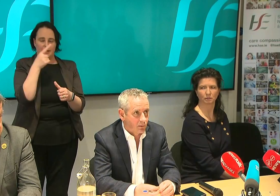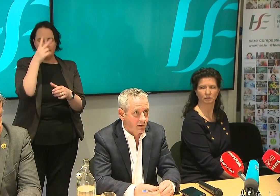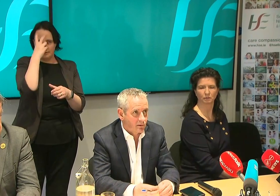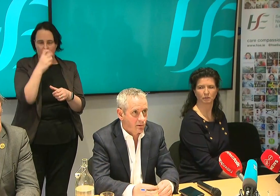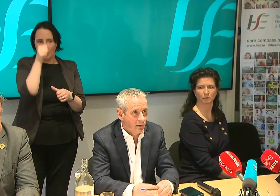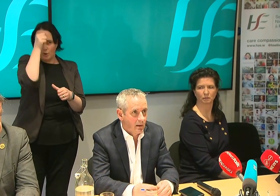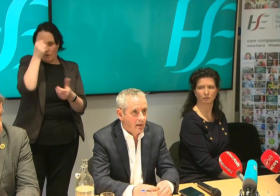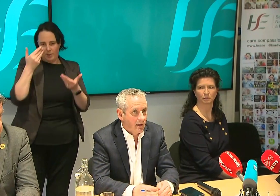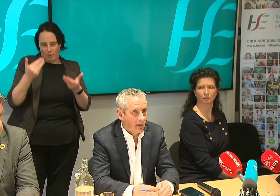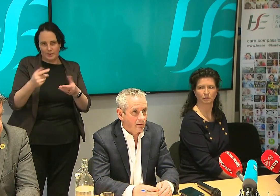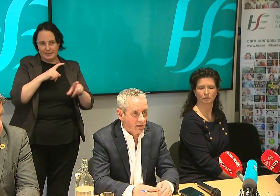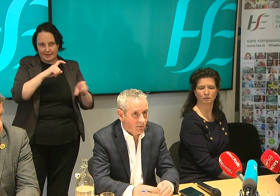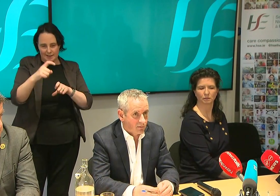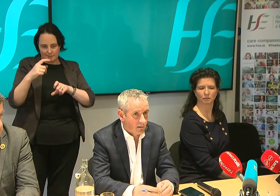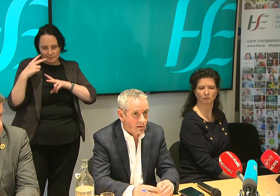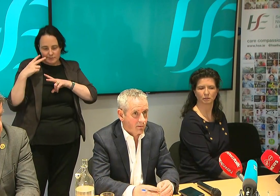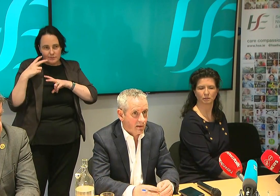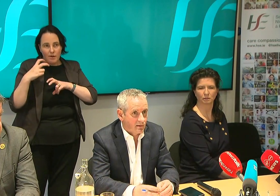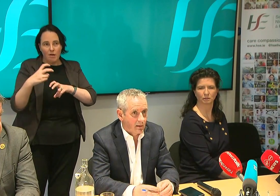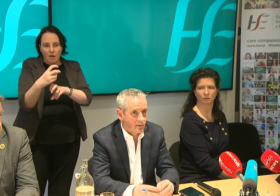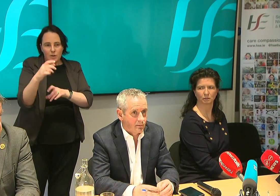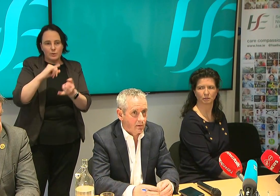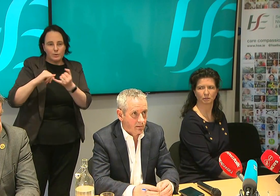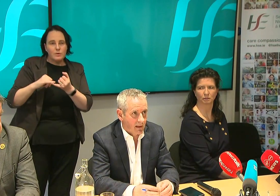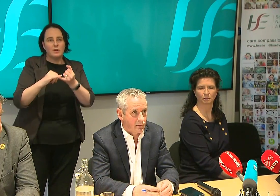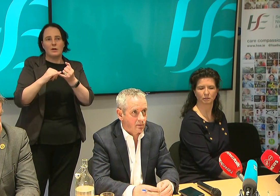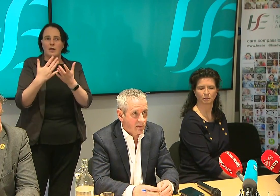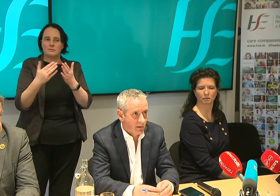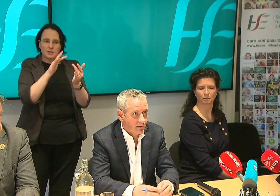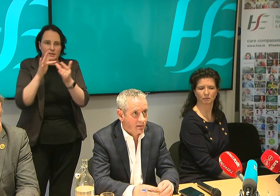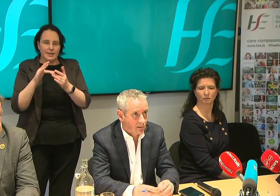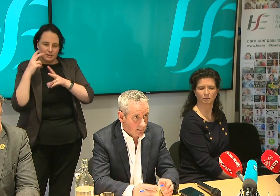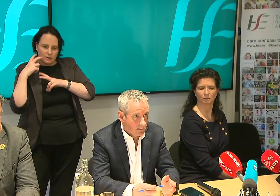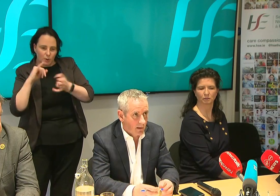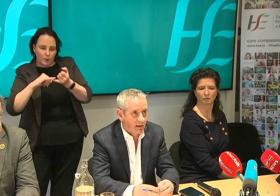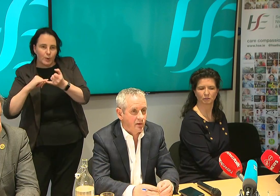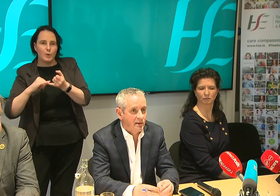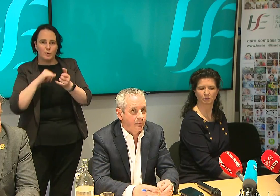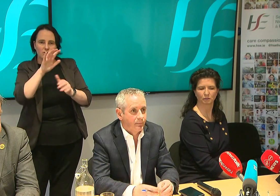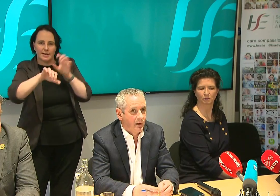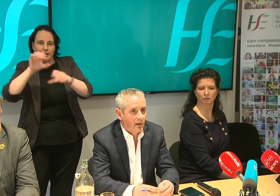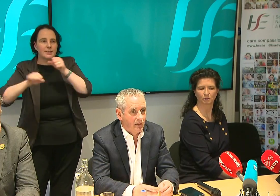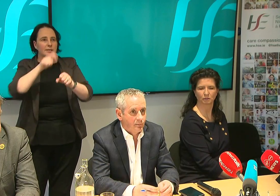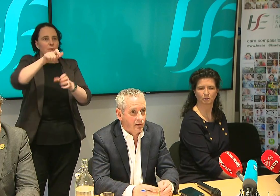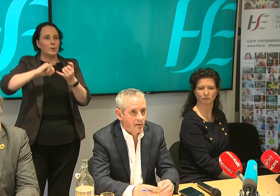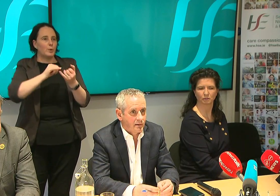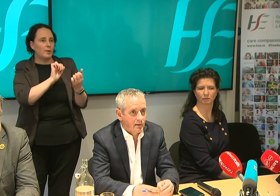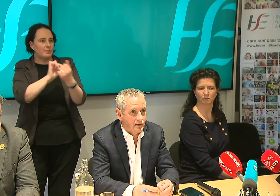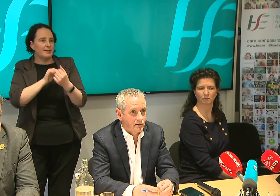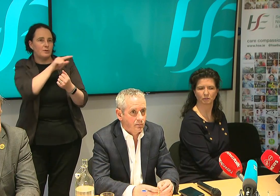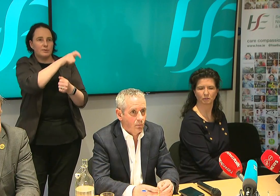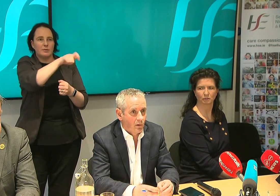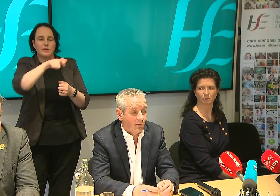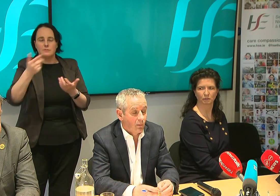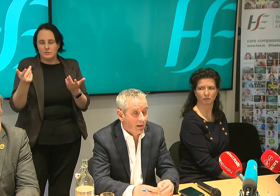process of working through significant progress overnight in terms of contacts and traceability and the contact tracing. And that progress